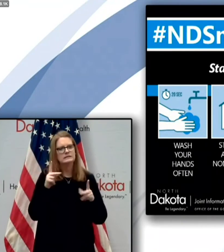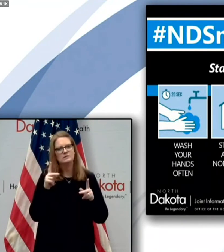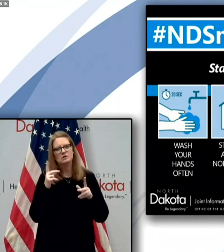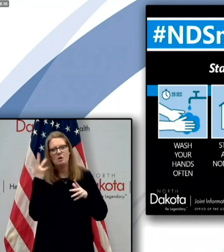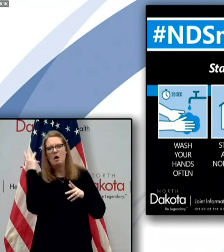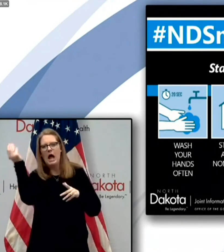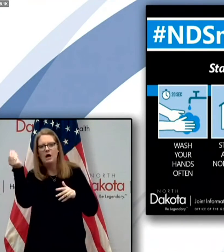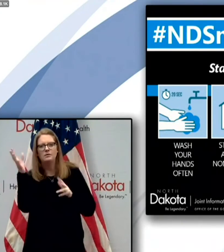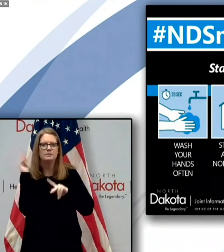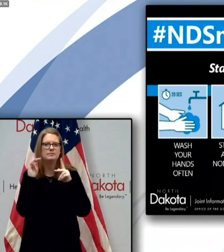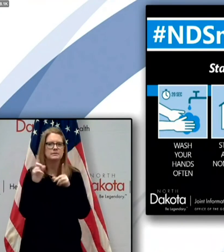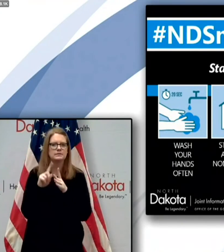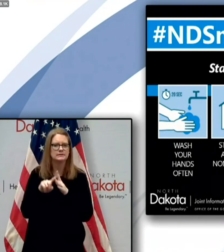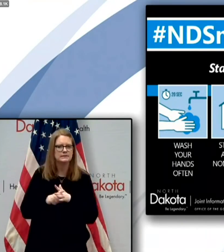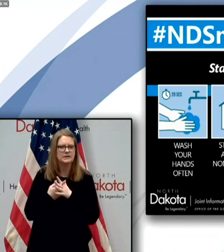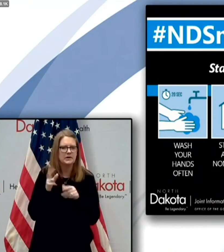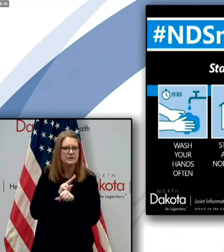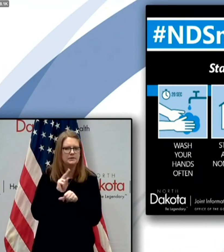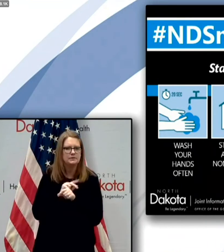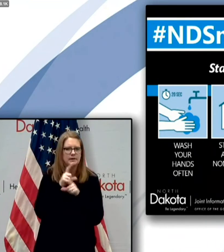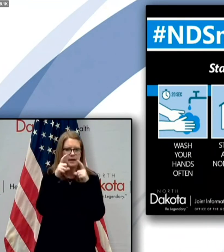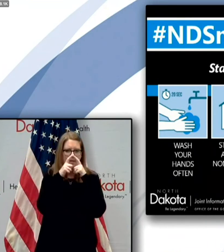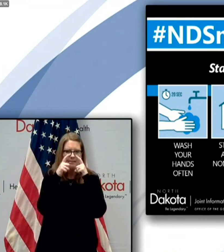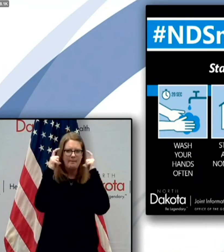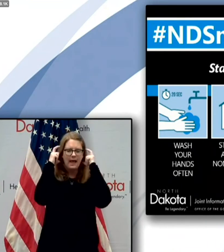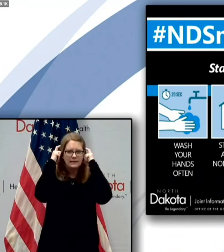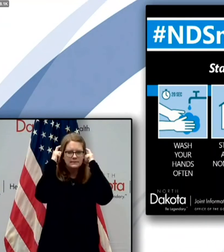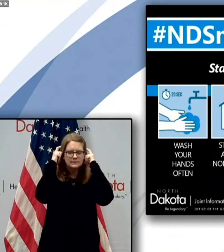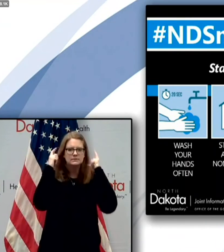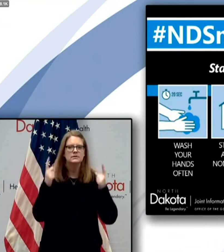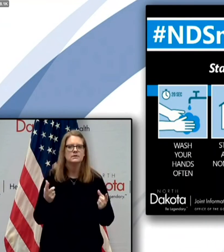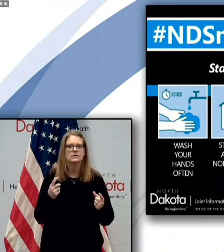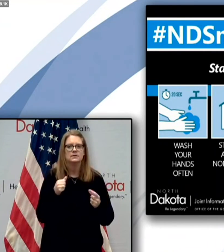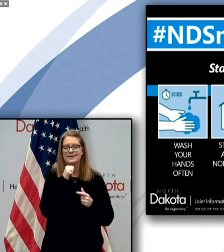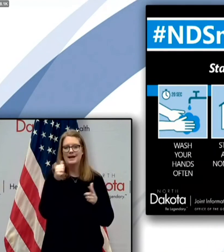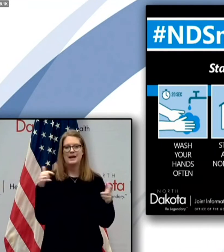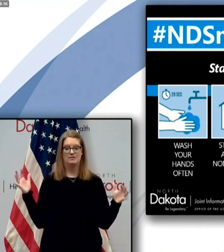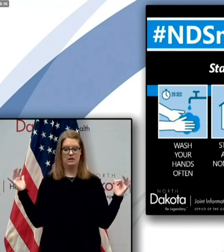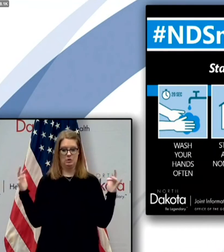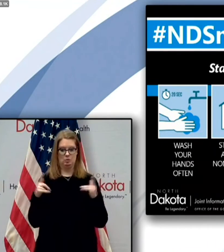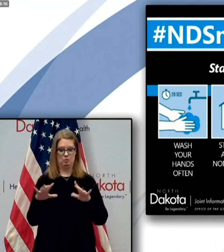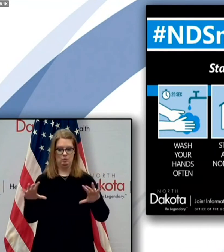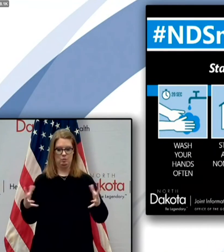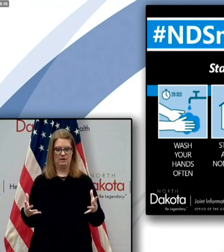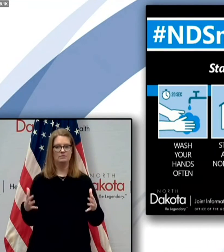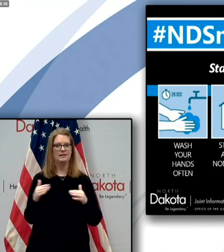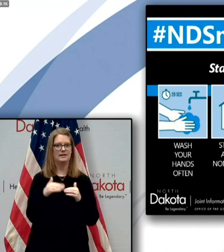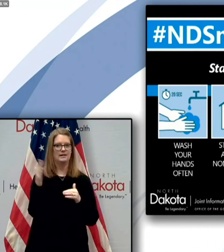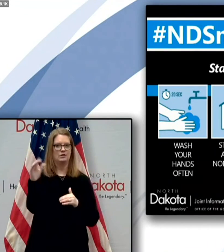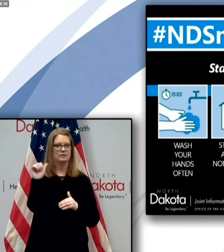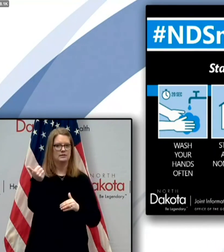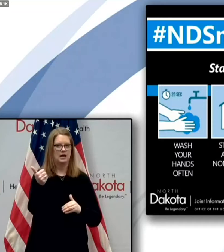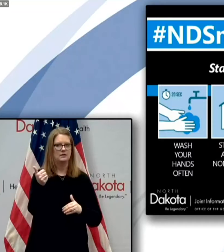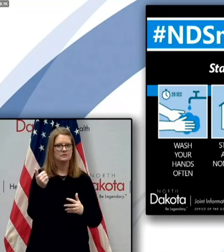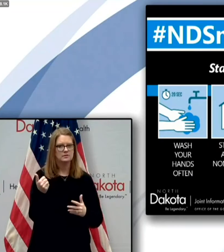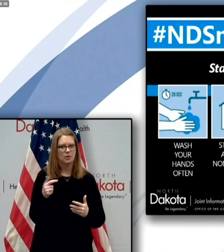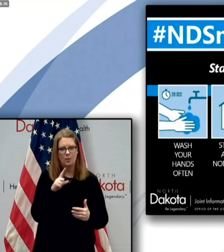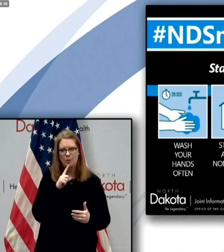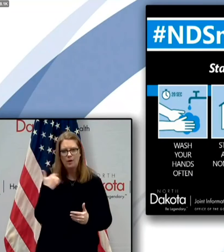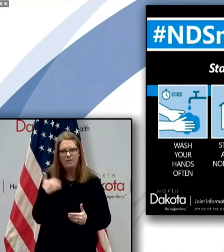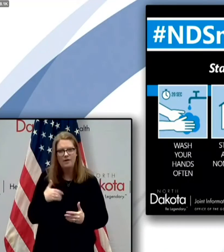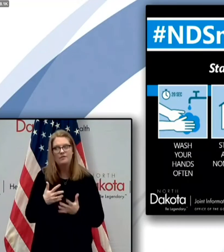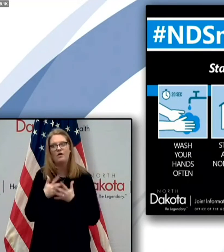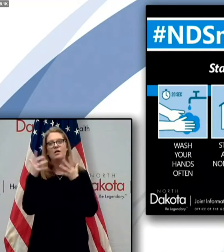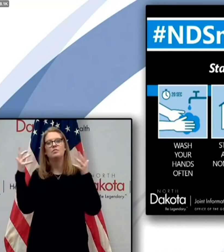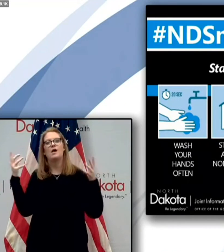be a positive thing, and, not having group gatherings larger than 10. Just a lot of great individual responsibility, and I